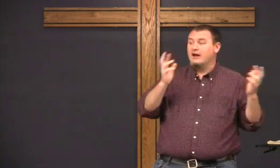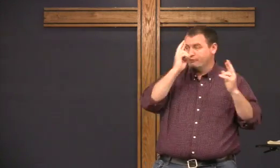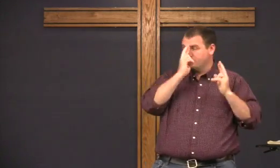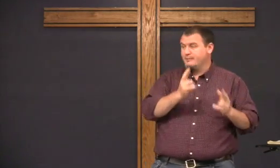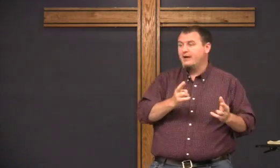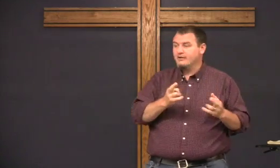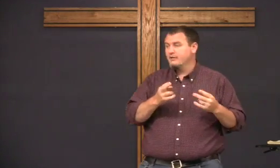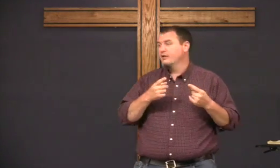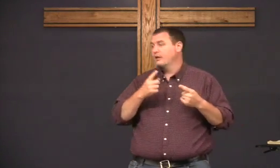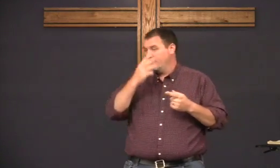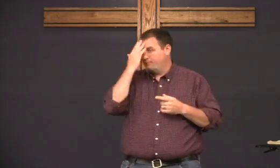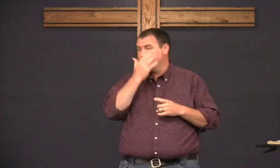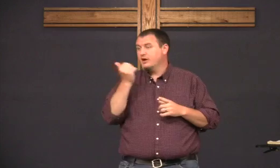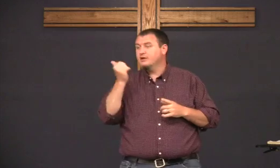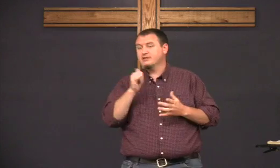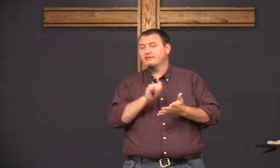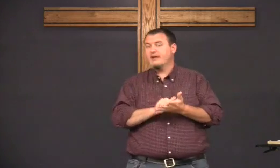of respect because of that.